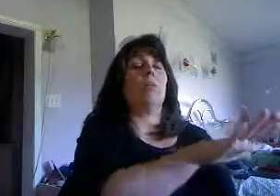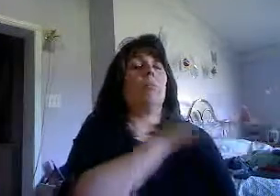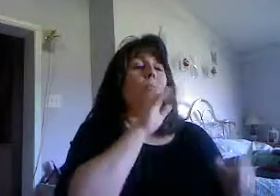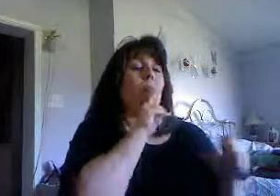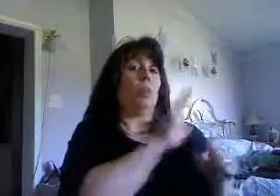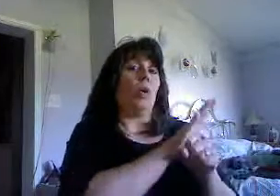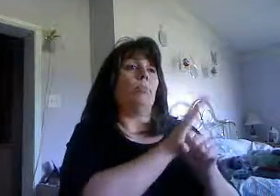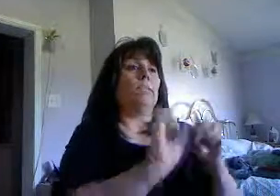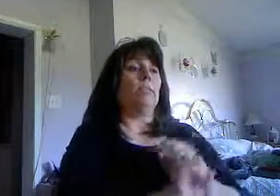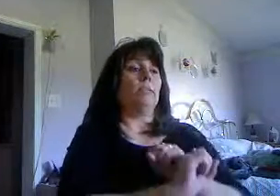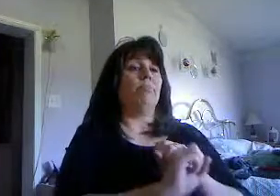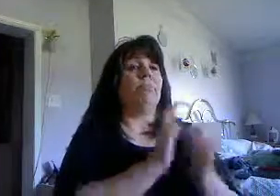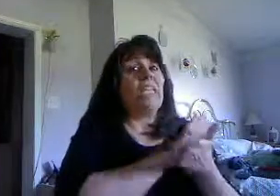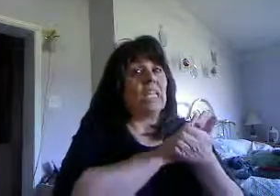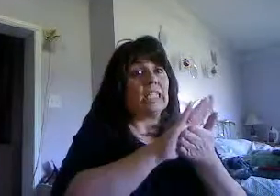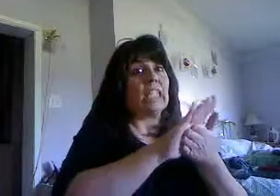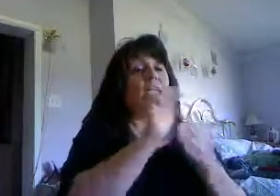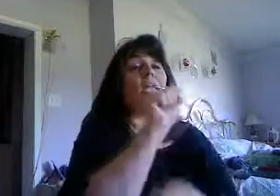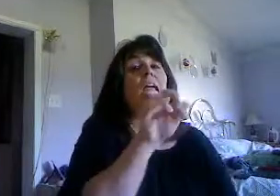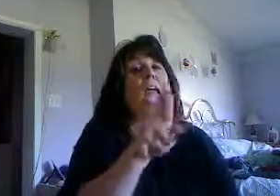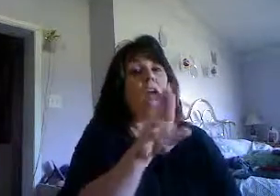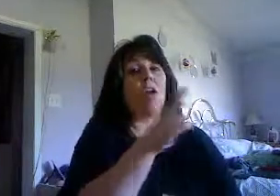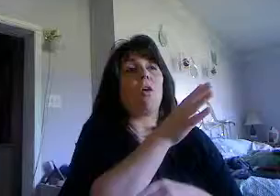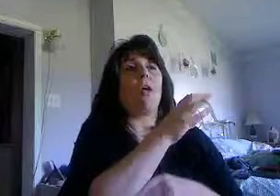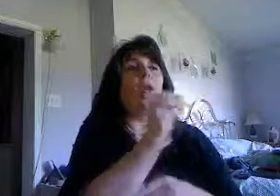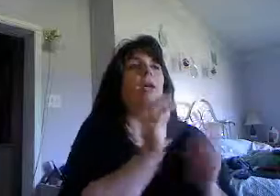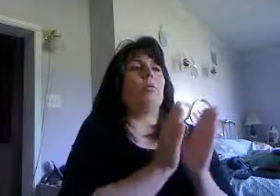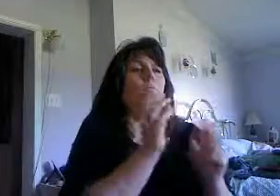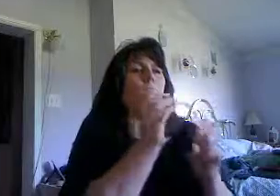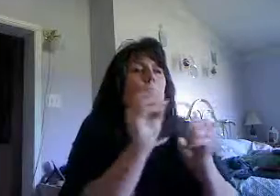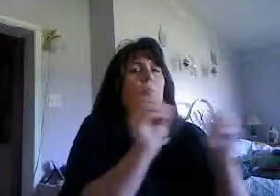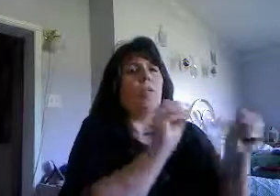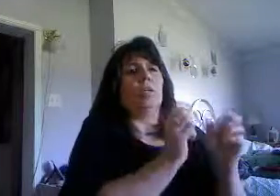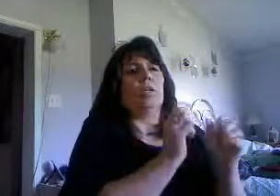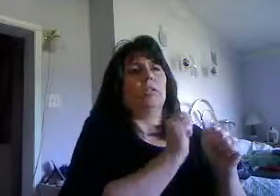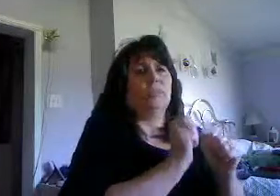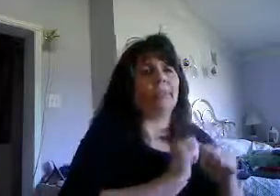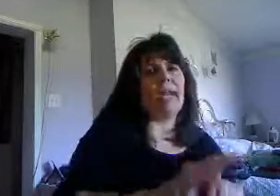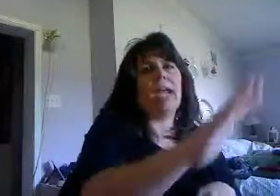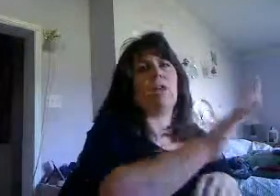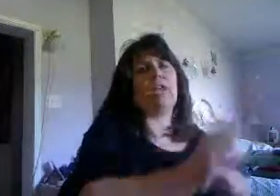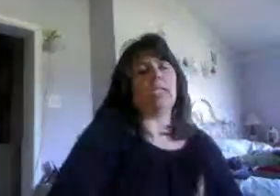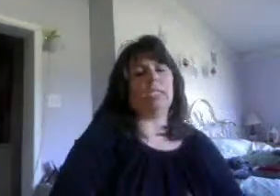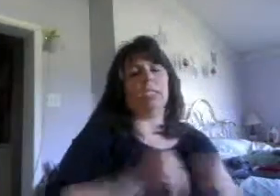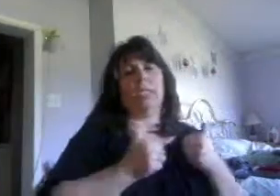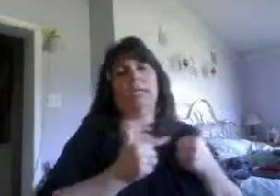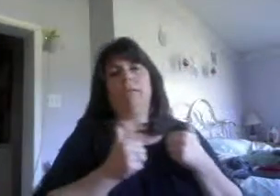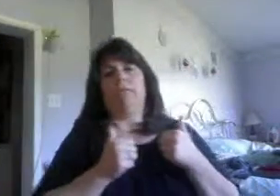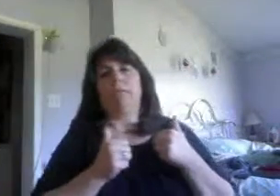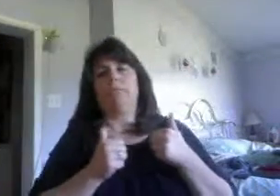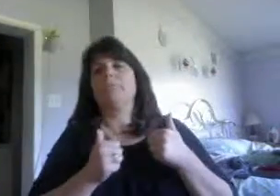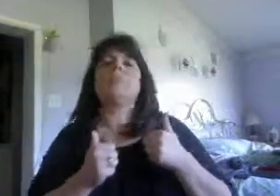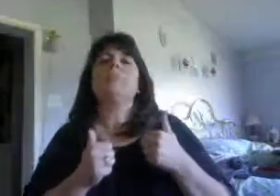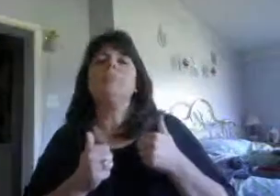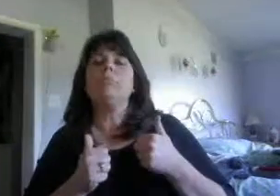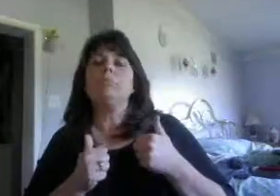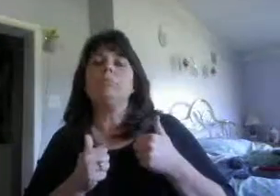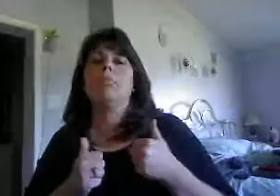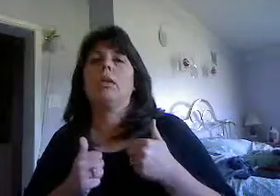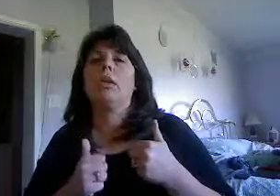While families may have wanted to move out of the city for decades, it was the rising incomes that occurred during and after World War II